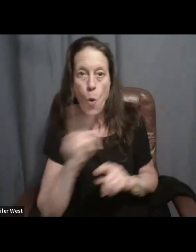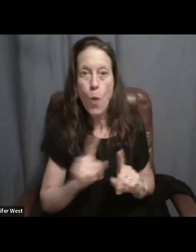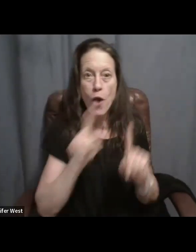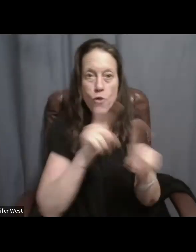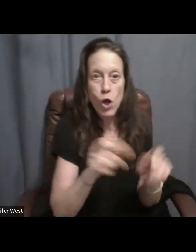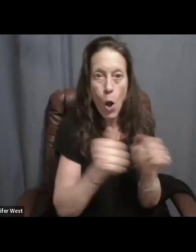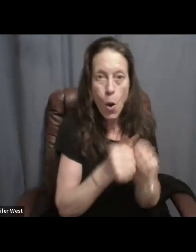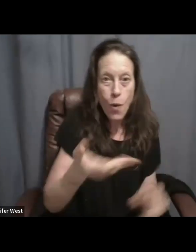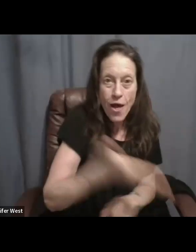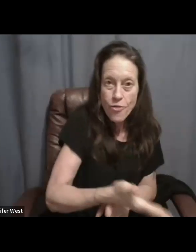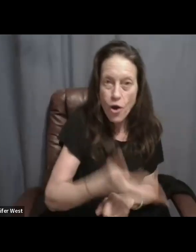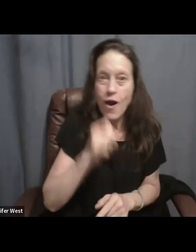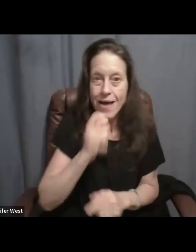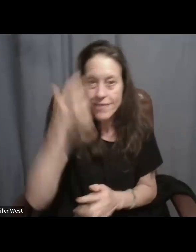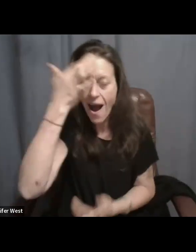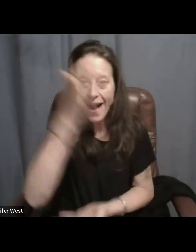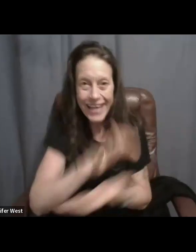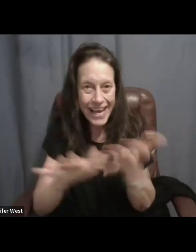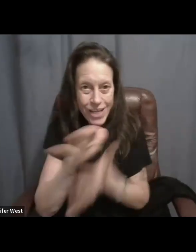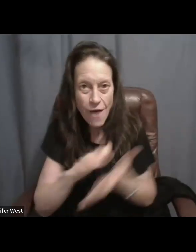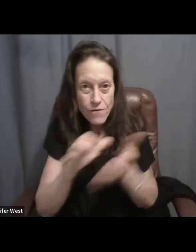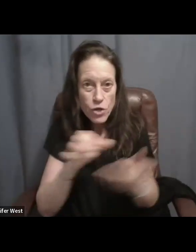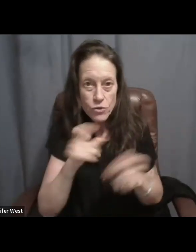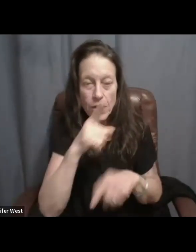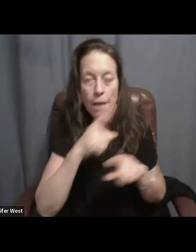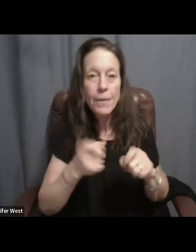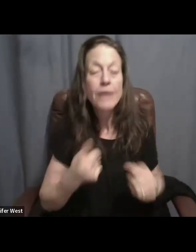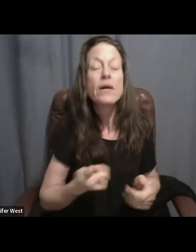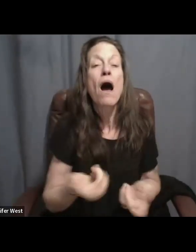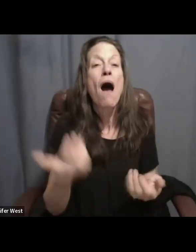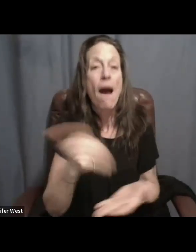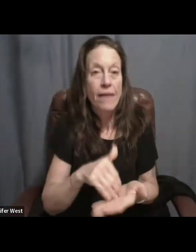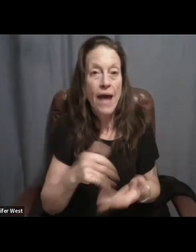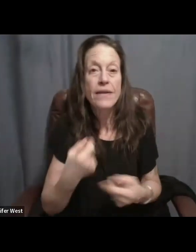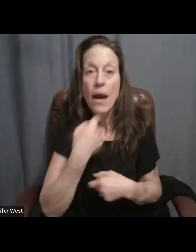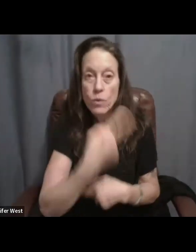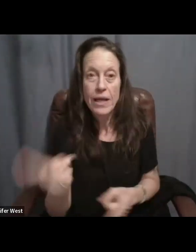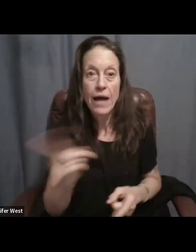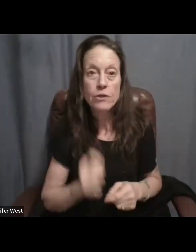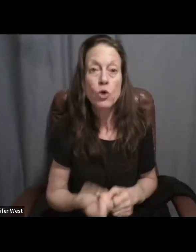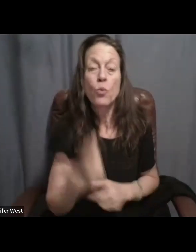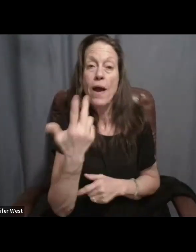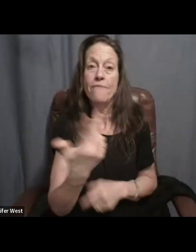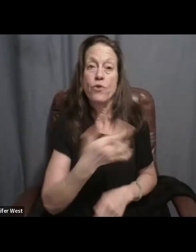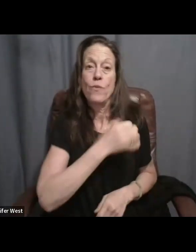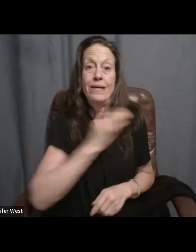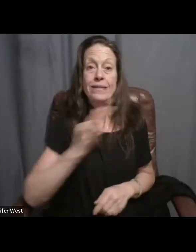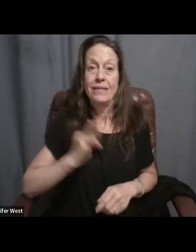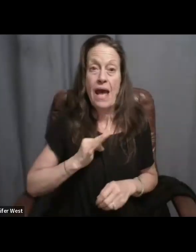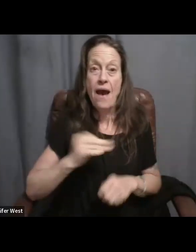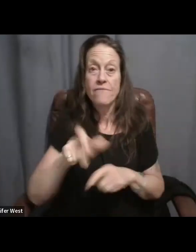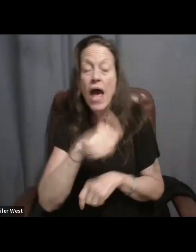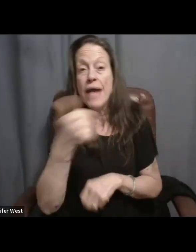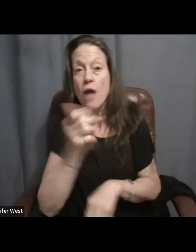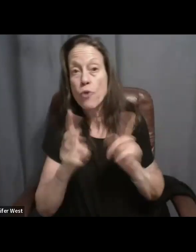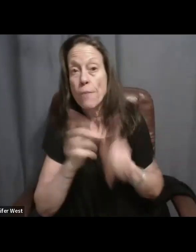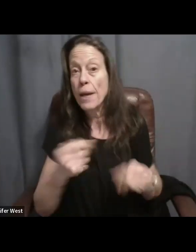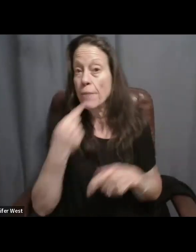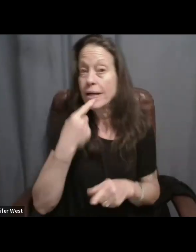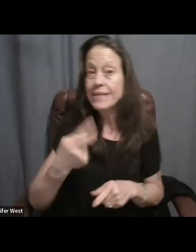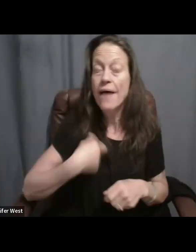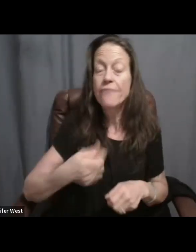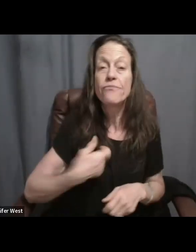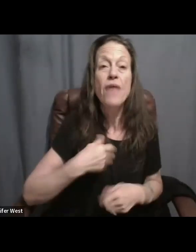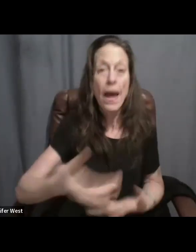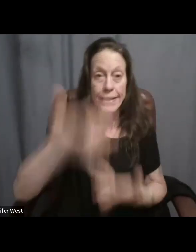we despite having 3 staff, again, like people say, they call out, they get sick or whatever, something happens,